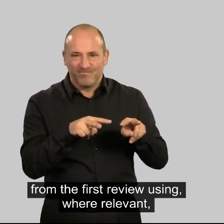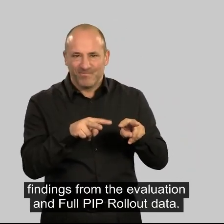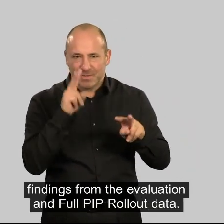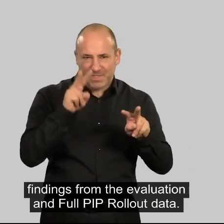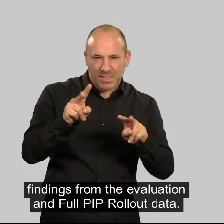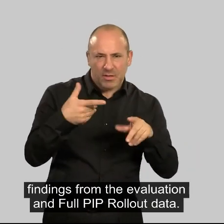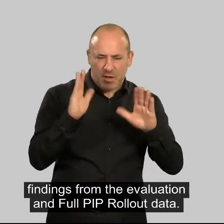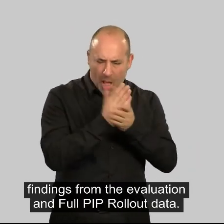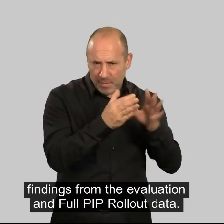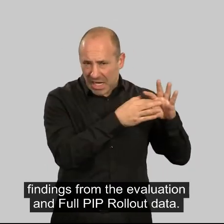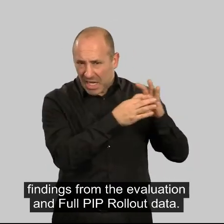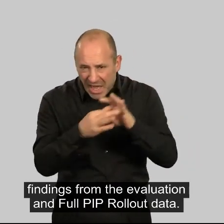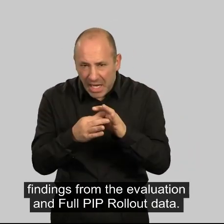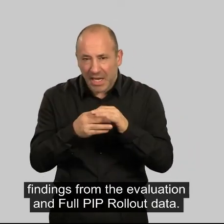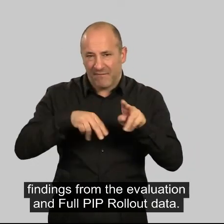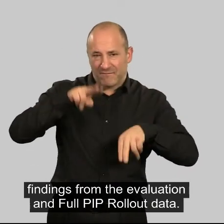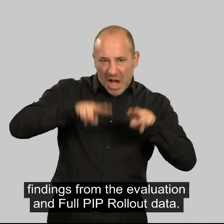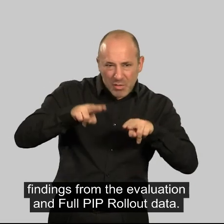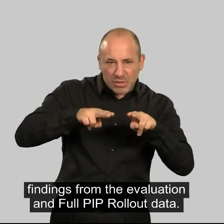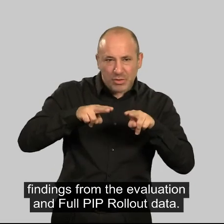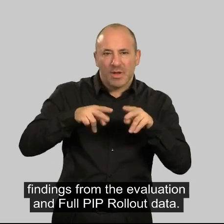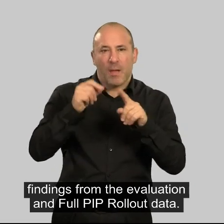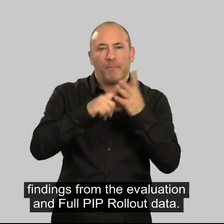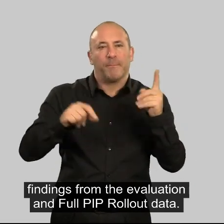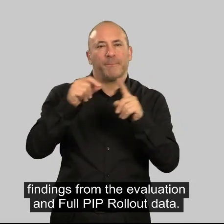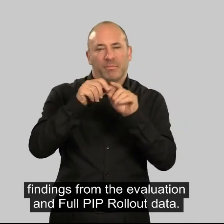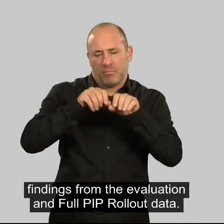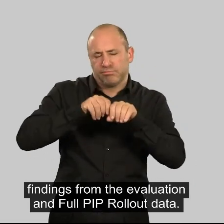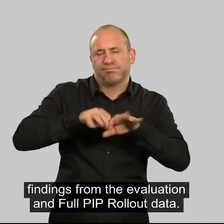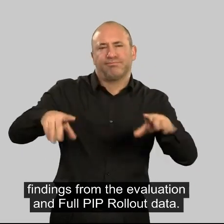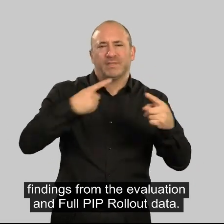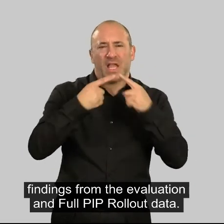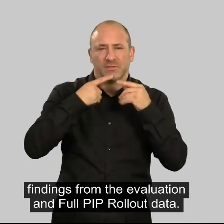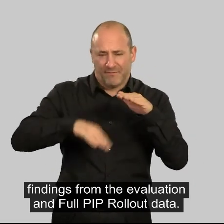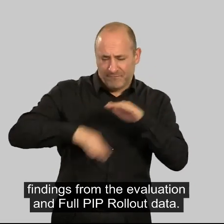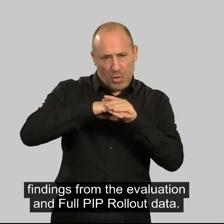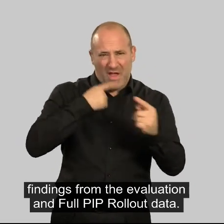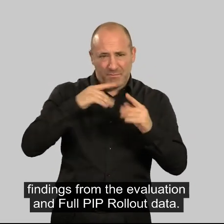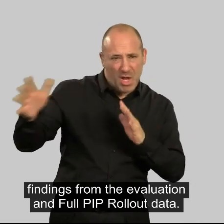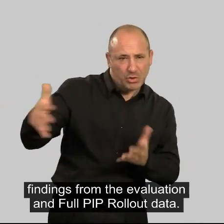findings from the evaluation and full PIP rollout data.